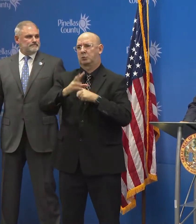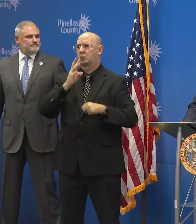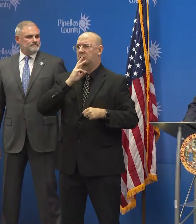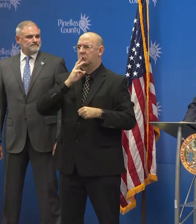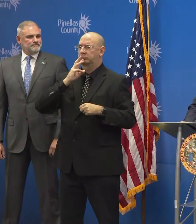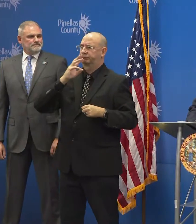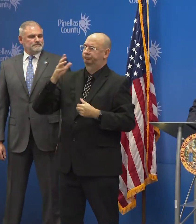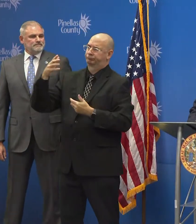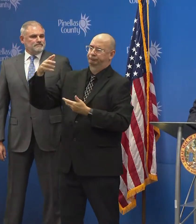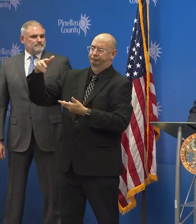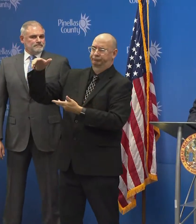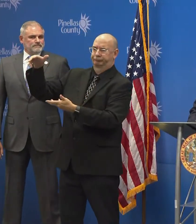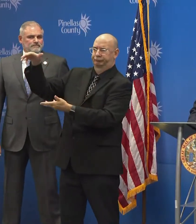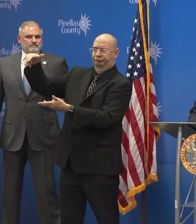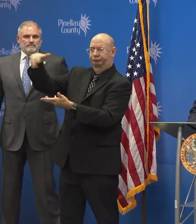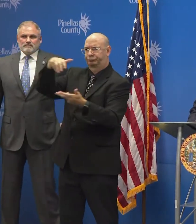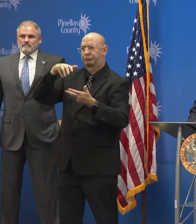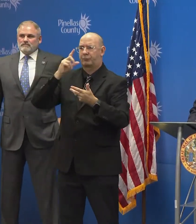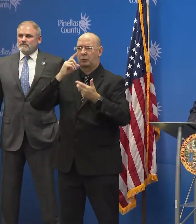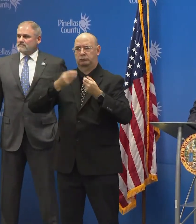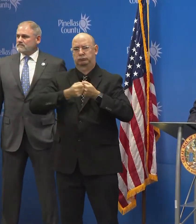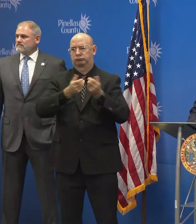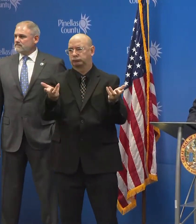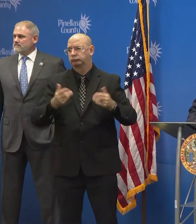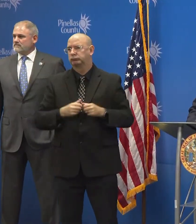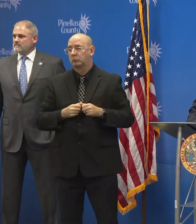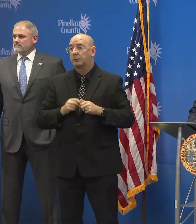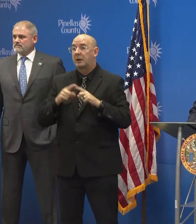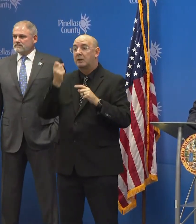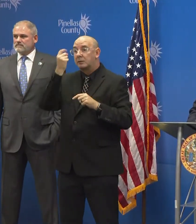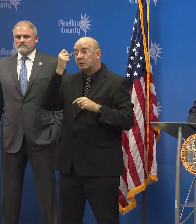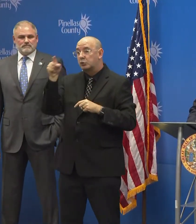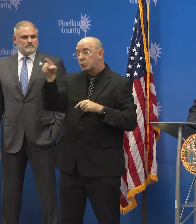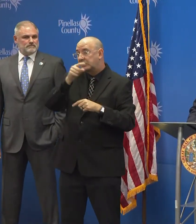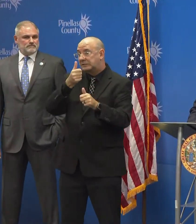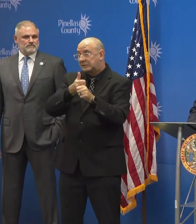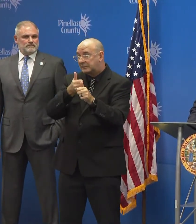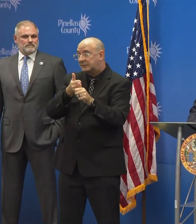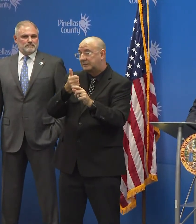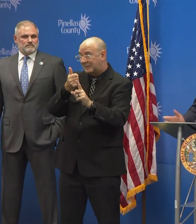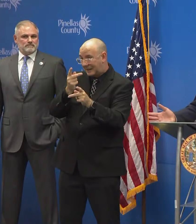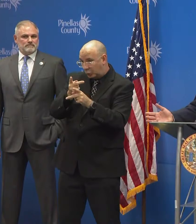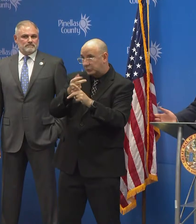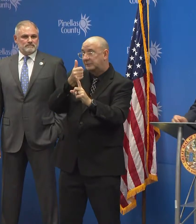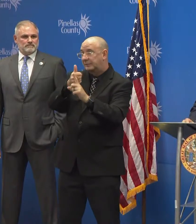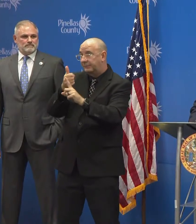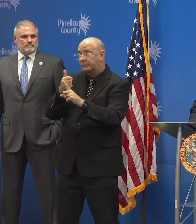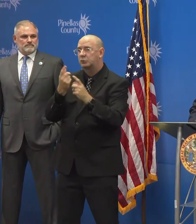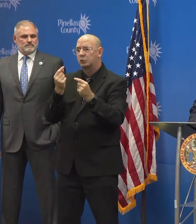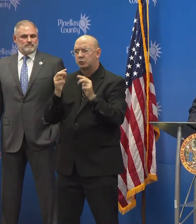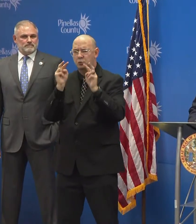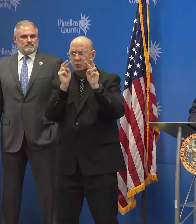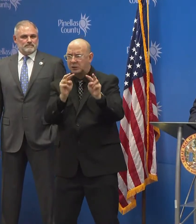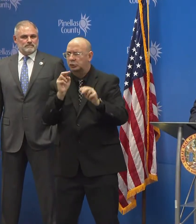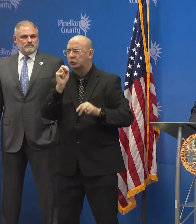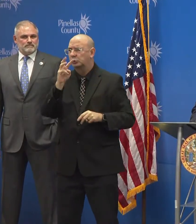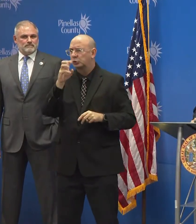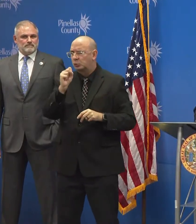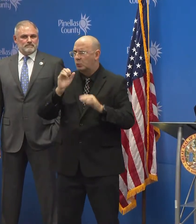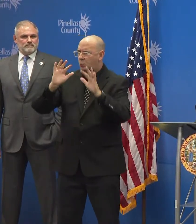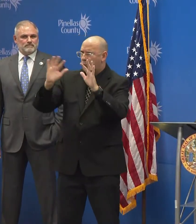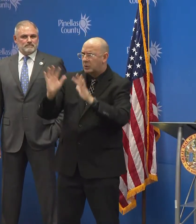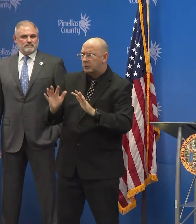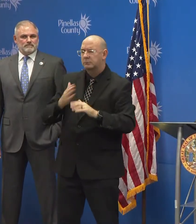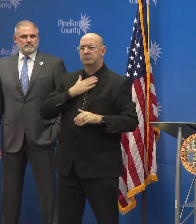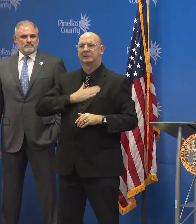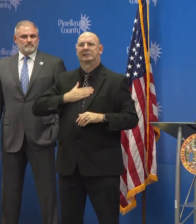counties. Please continue to monitor your local weather service for updates. Finalize your storm preparations. I